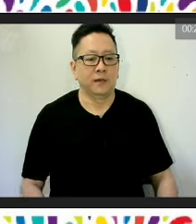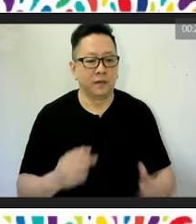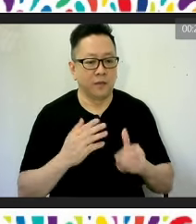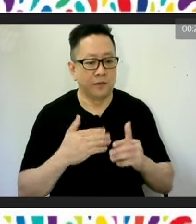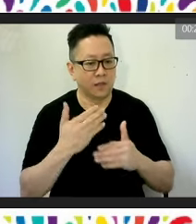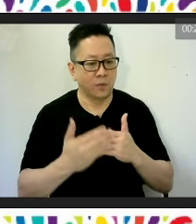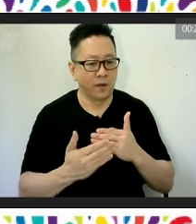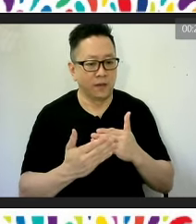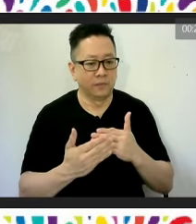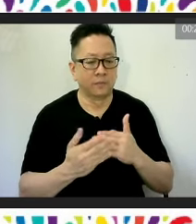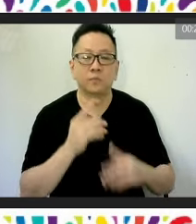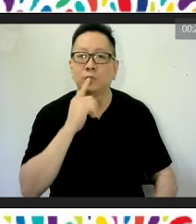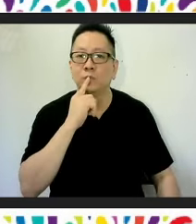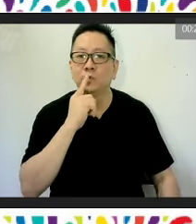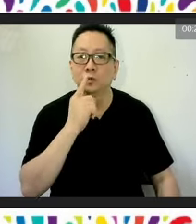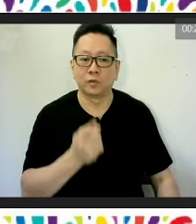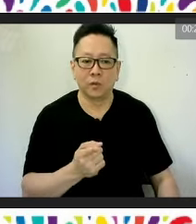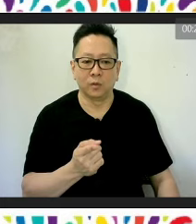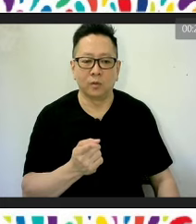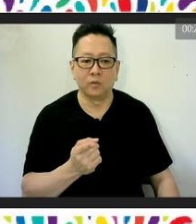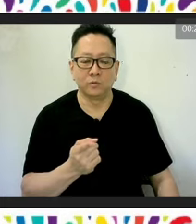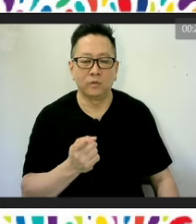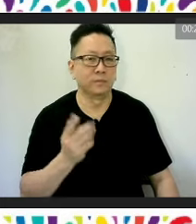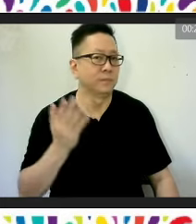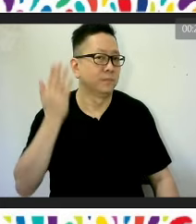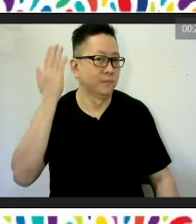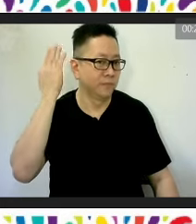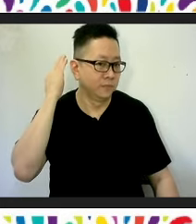Okay, next one, told.